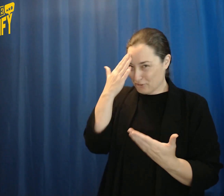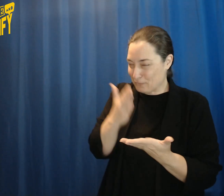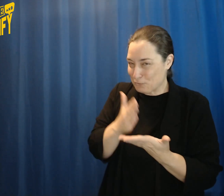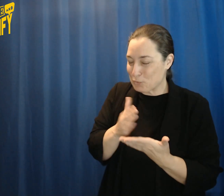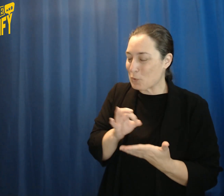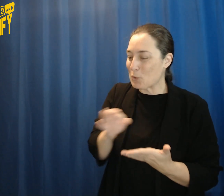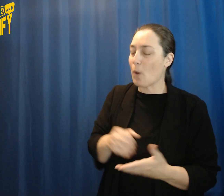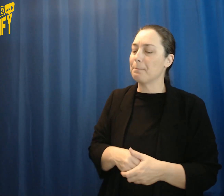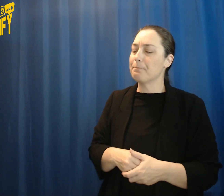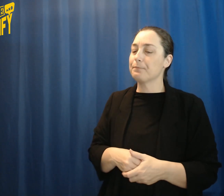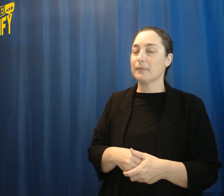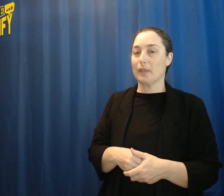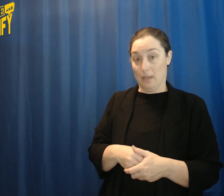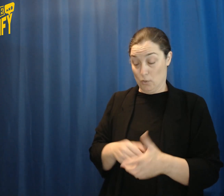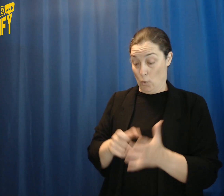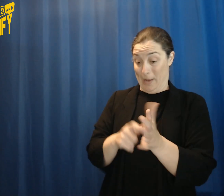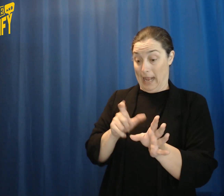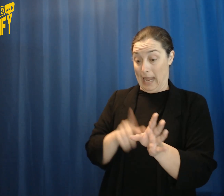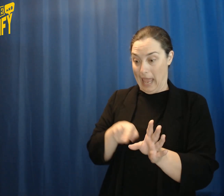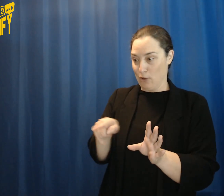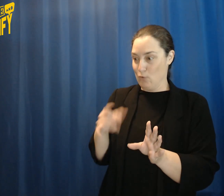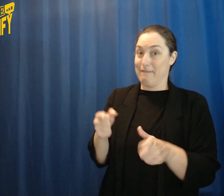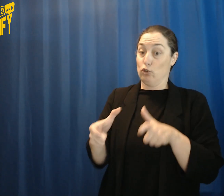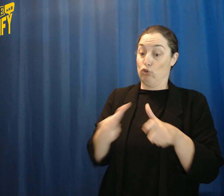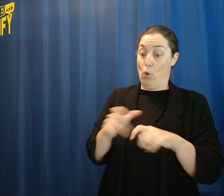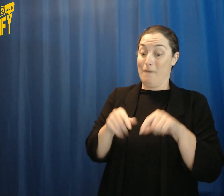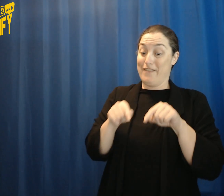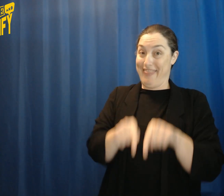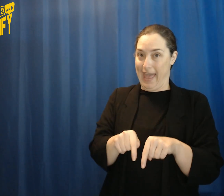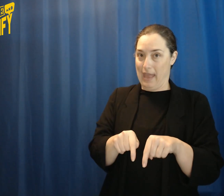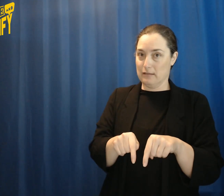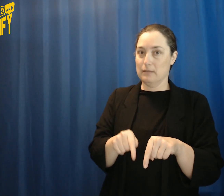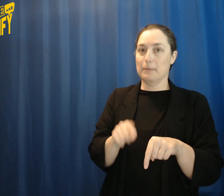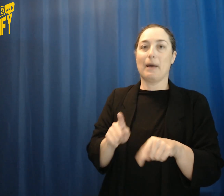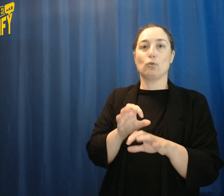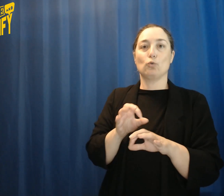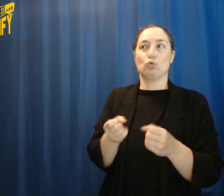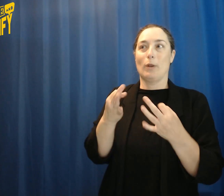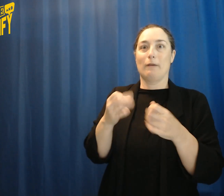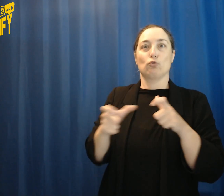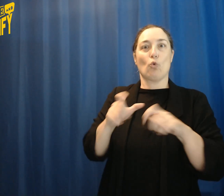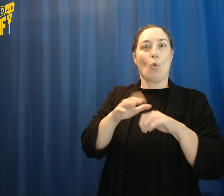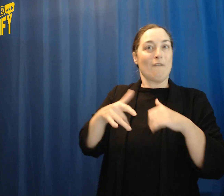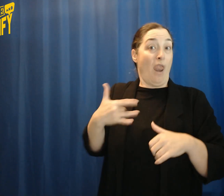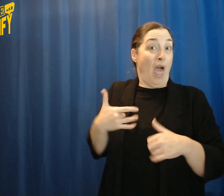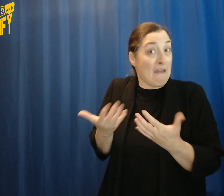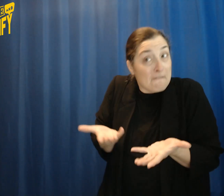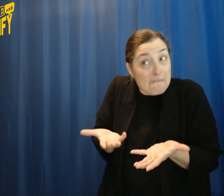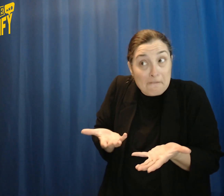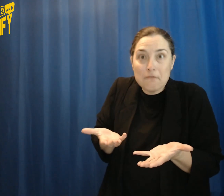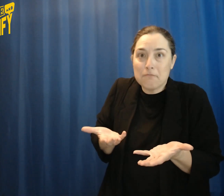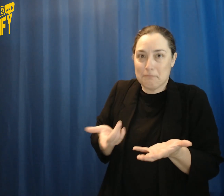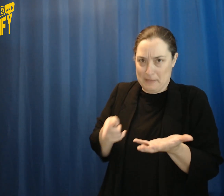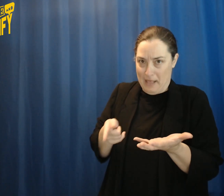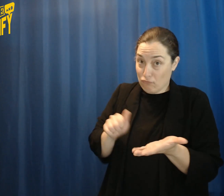the clay when you don't have control over what's going on in life. I wonder whether that's a part of it. It can